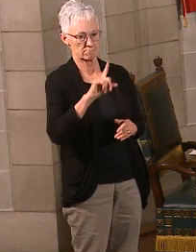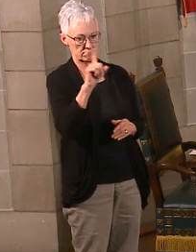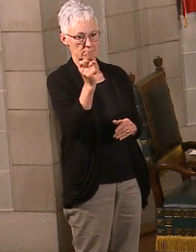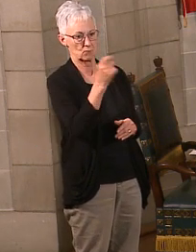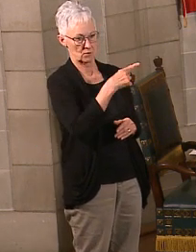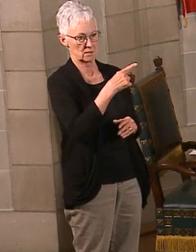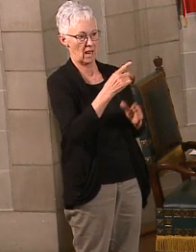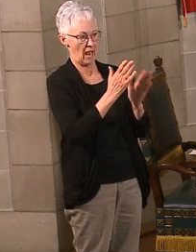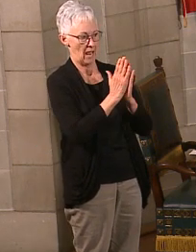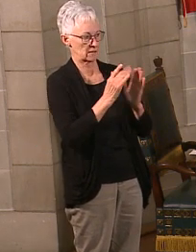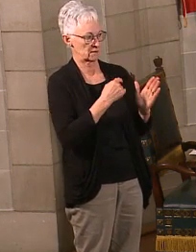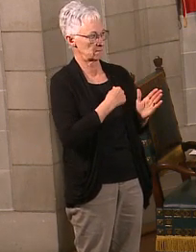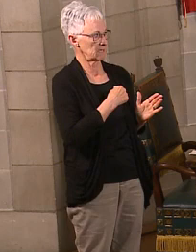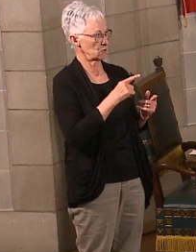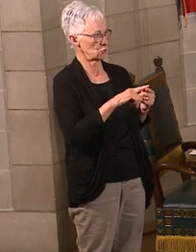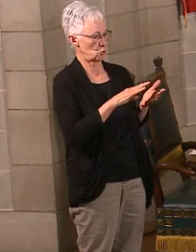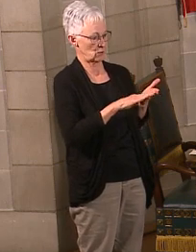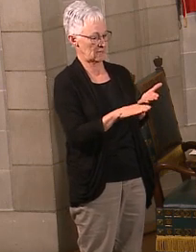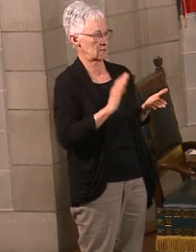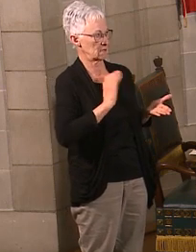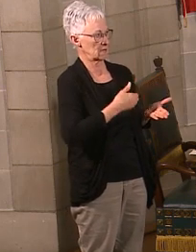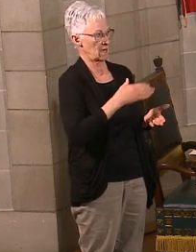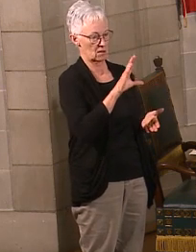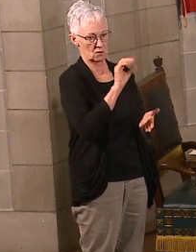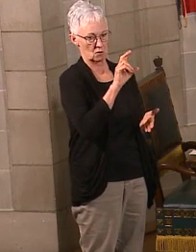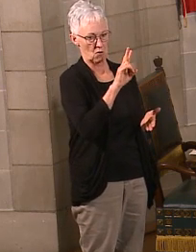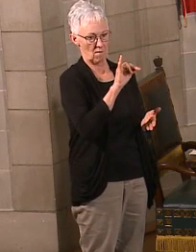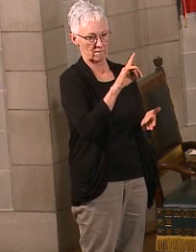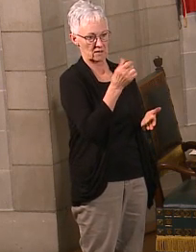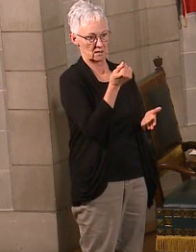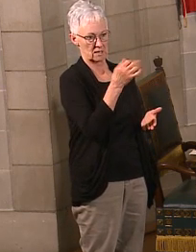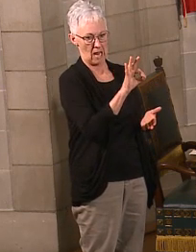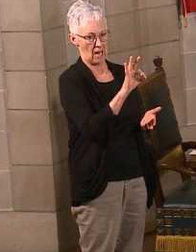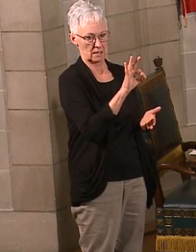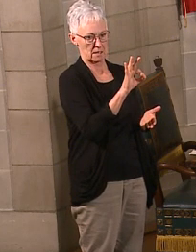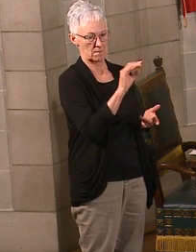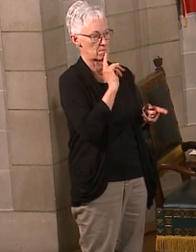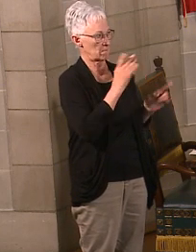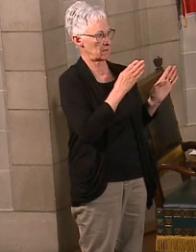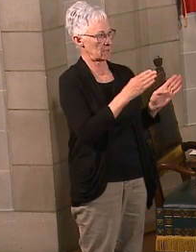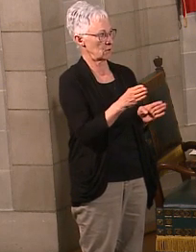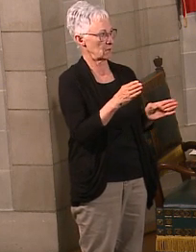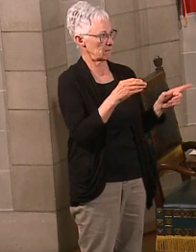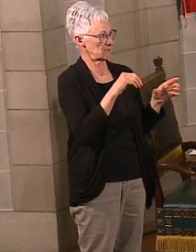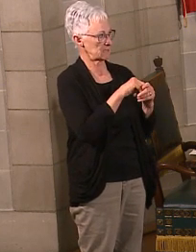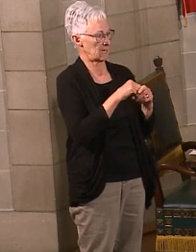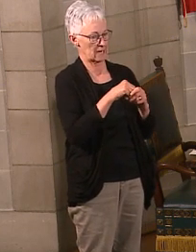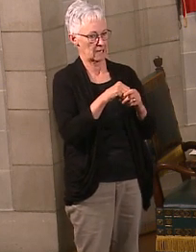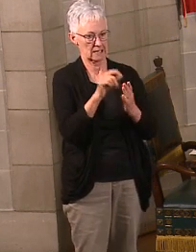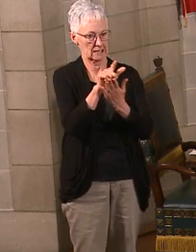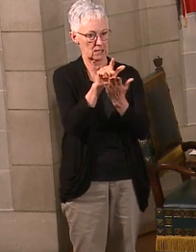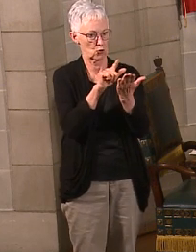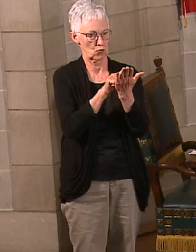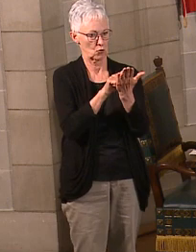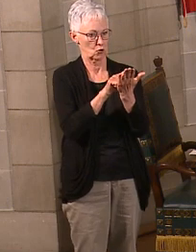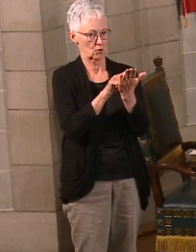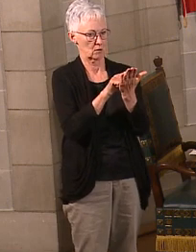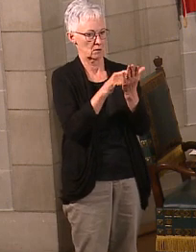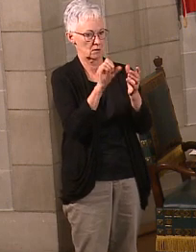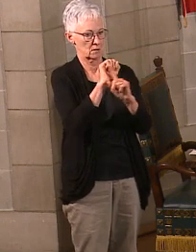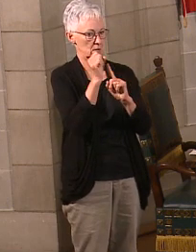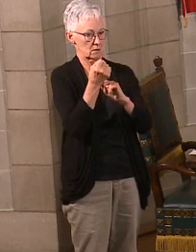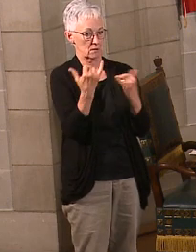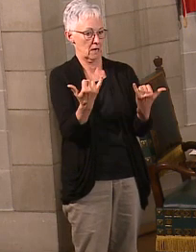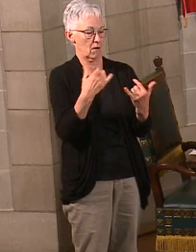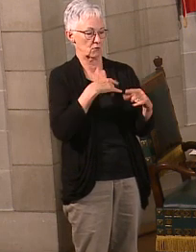ACLU asking me to release the COVID-19 plan. And I'm in active litigation with the ACLU, so I can't comment on anything